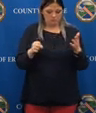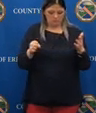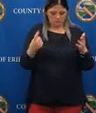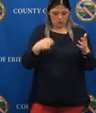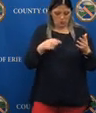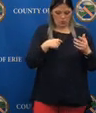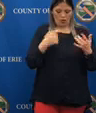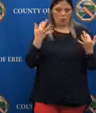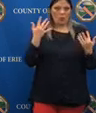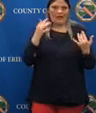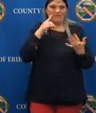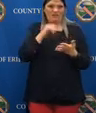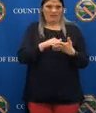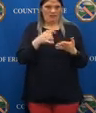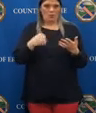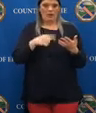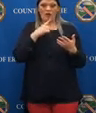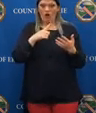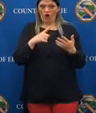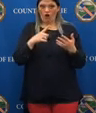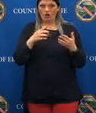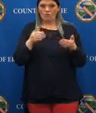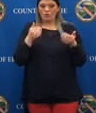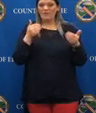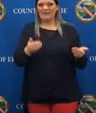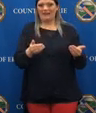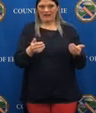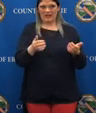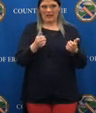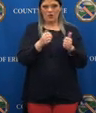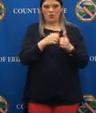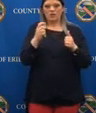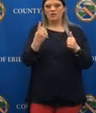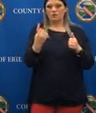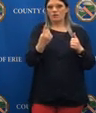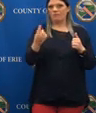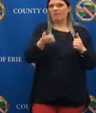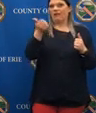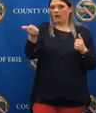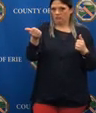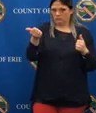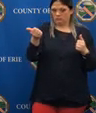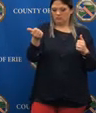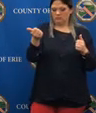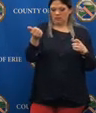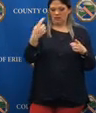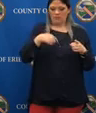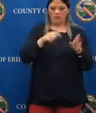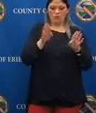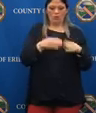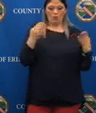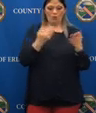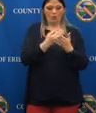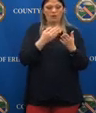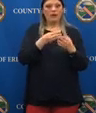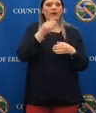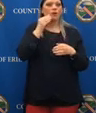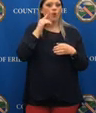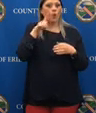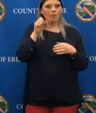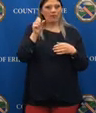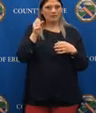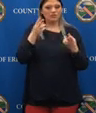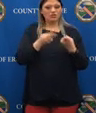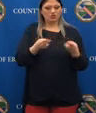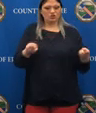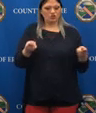say we're just waiting on that. We are moving ahead on one other item that we've been dealing with. We opened up a homeless shelter in conjunction with the City